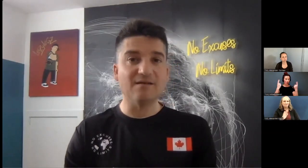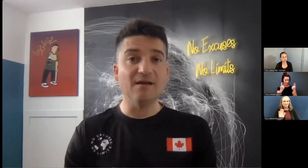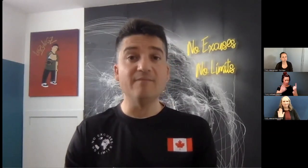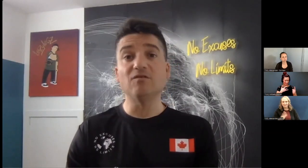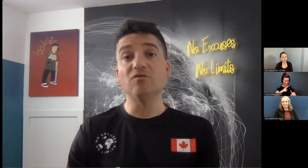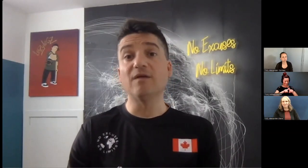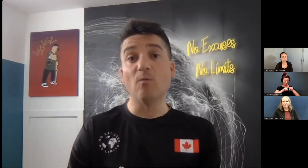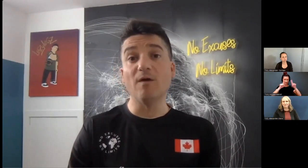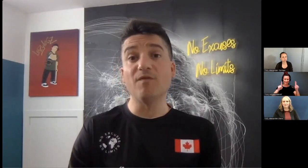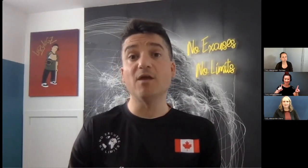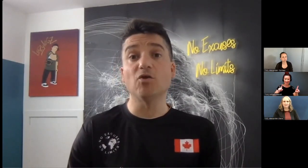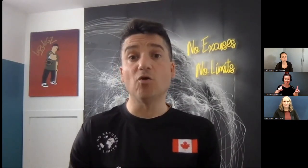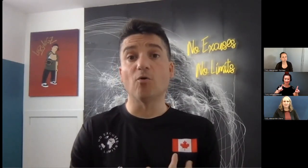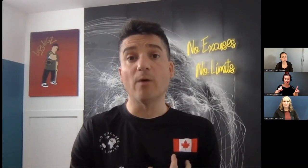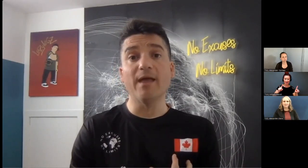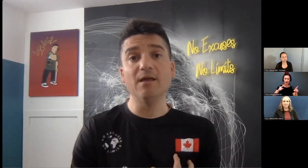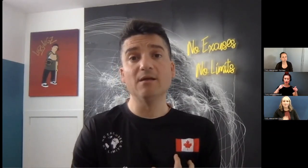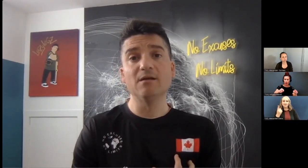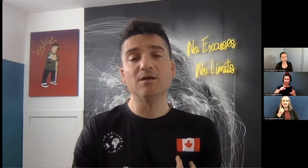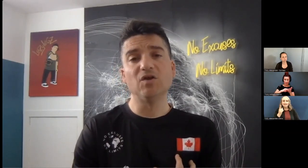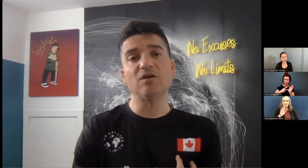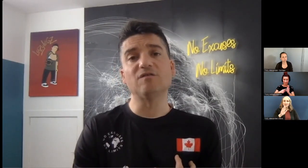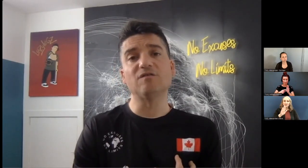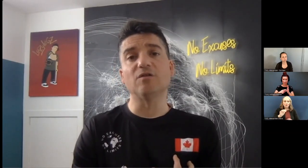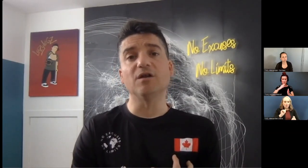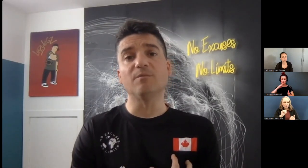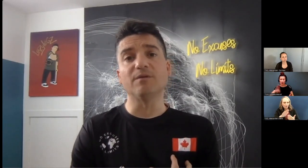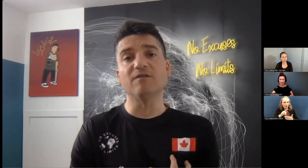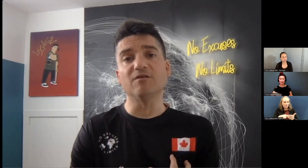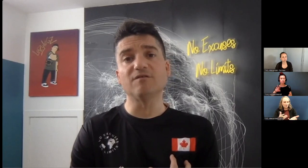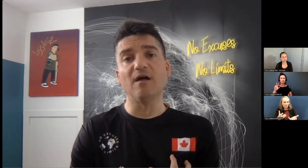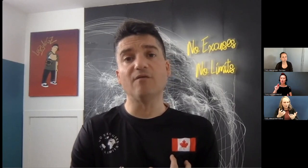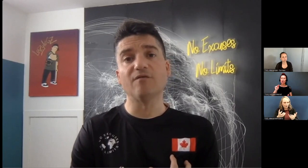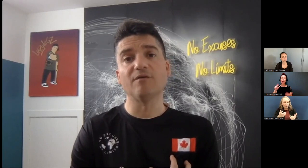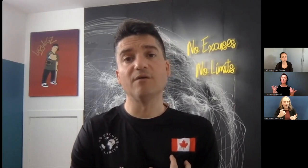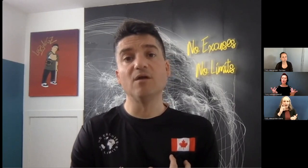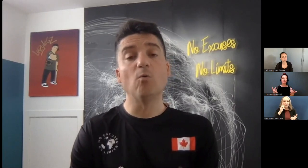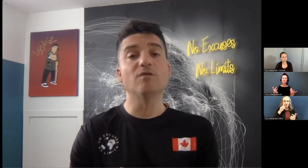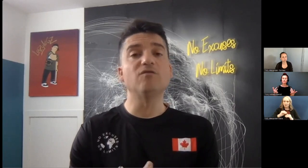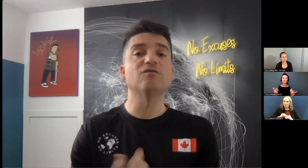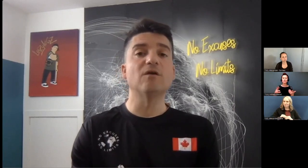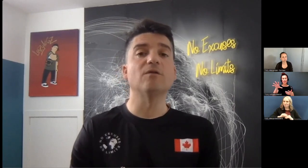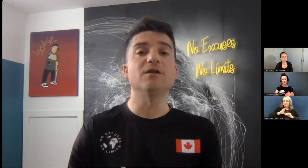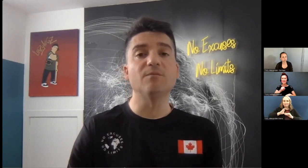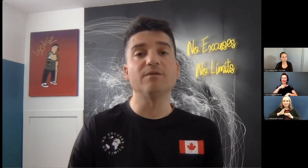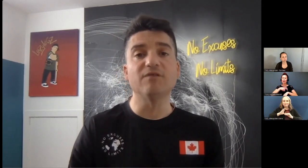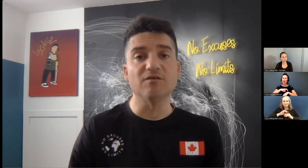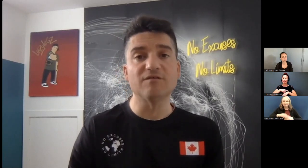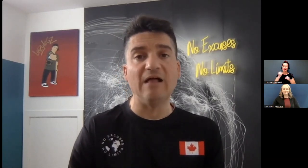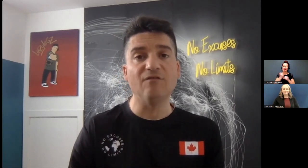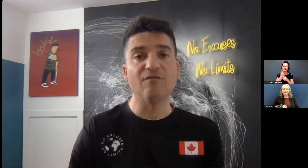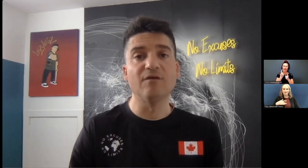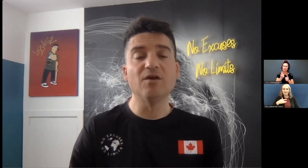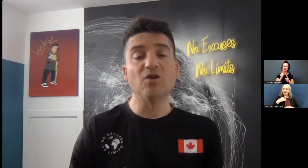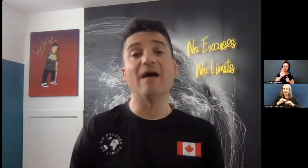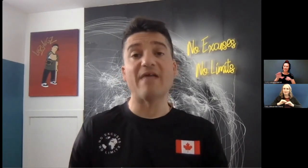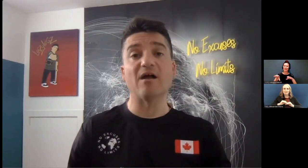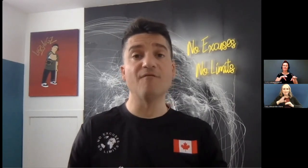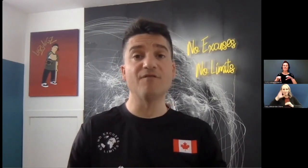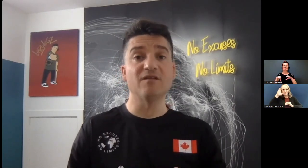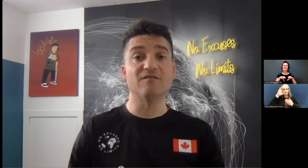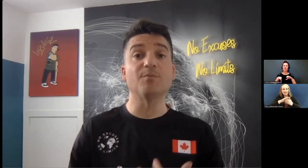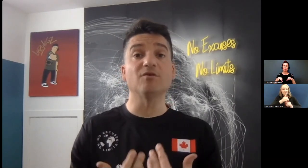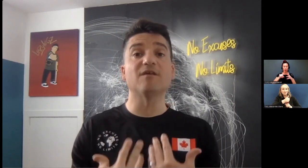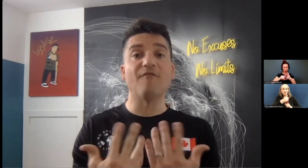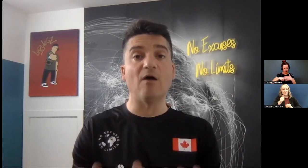Take that time to do that one thing your way. You're going to start learning to believe in yourself. Once you start learning to believe in yourself, you'll have